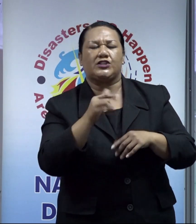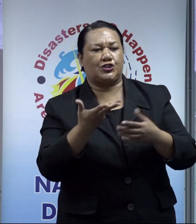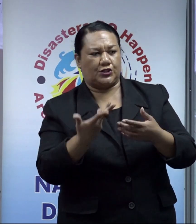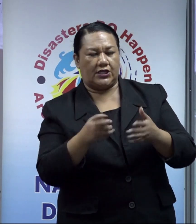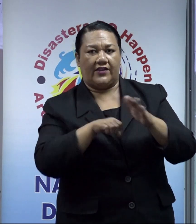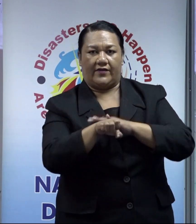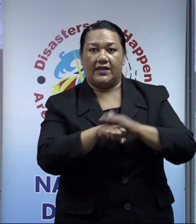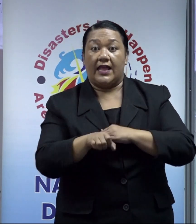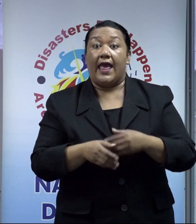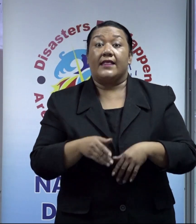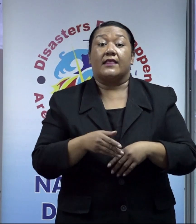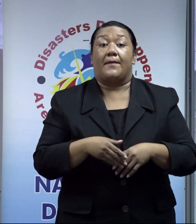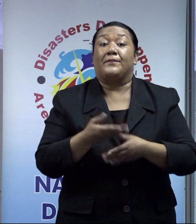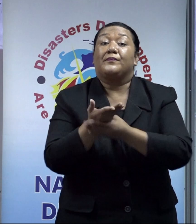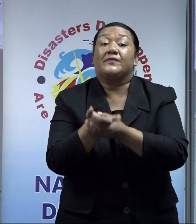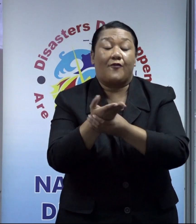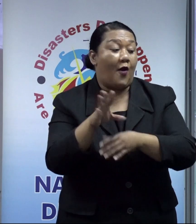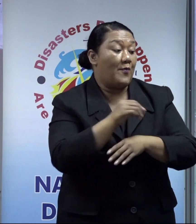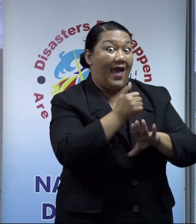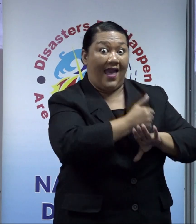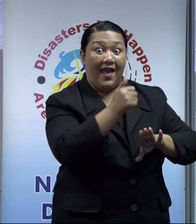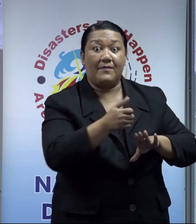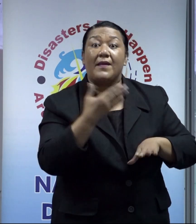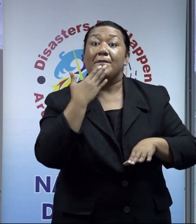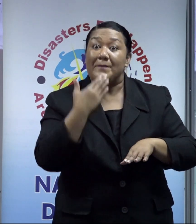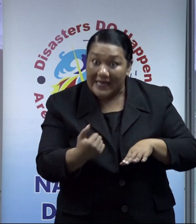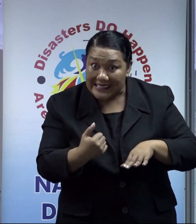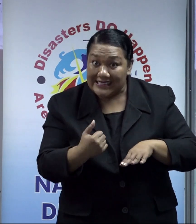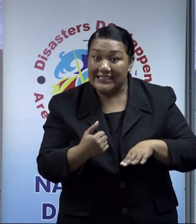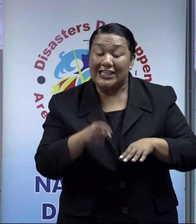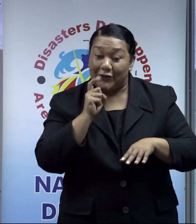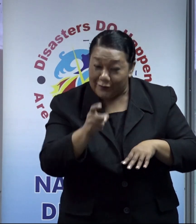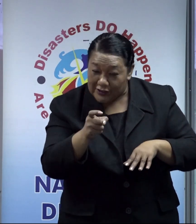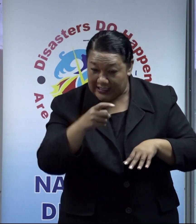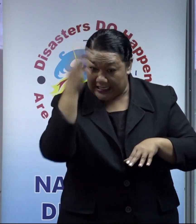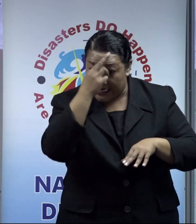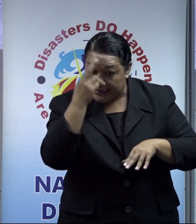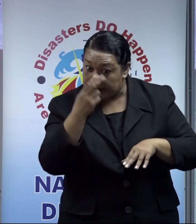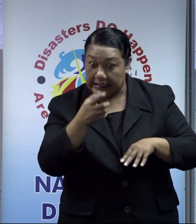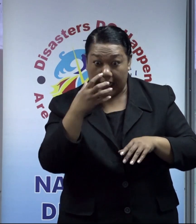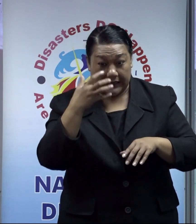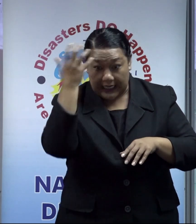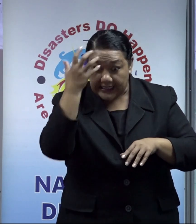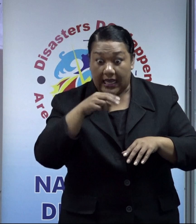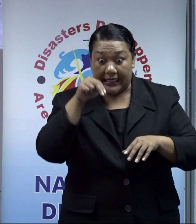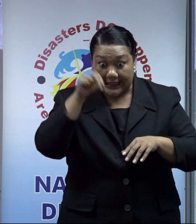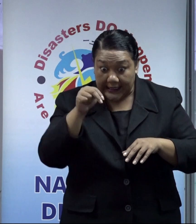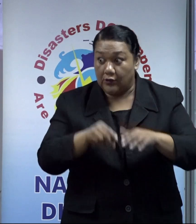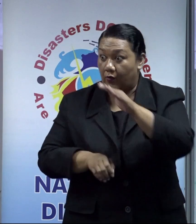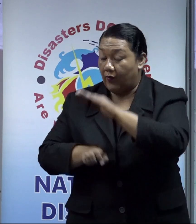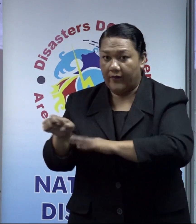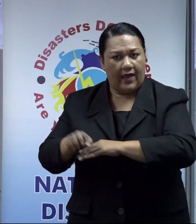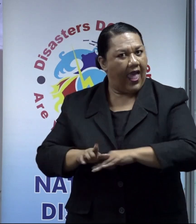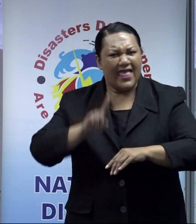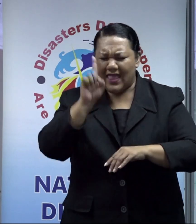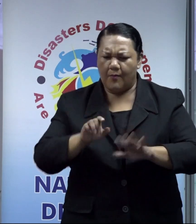please move. You don't have to wait for water to start entering your home. If you see that you're in a vulnerable spot or vulnerable